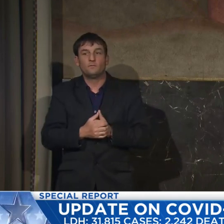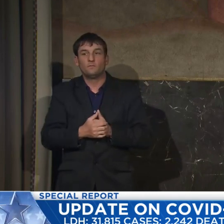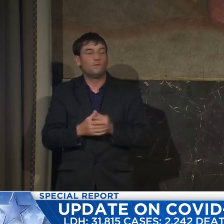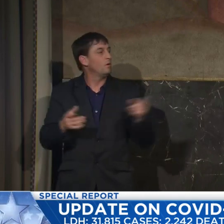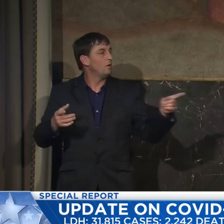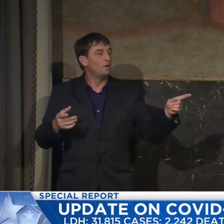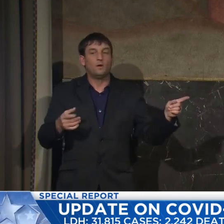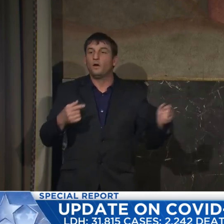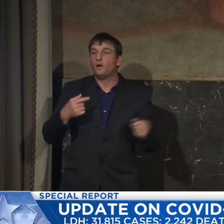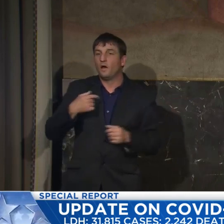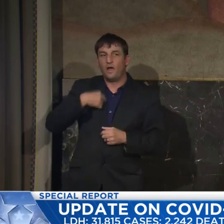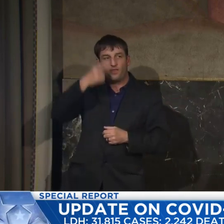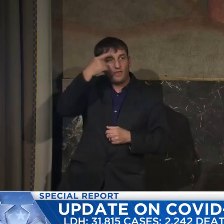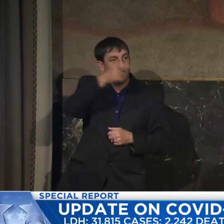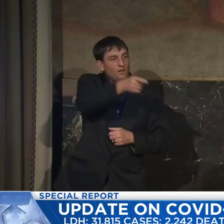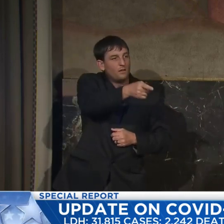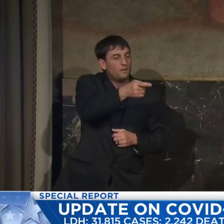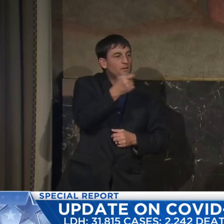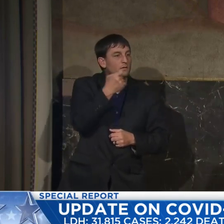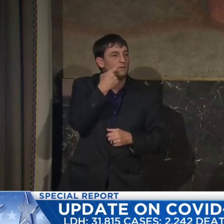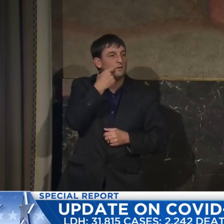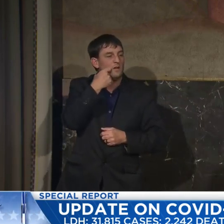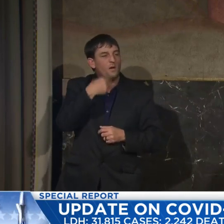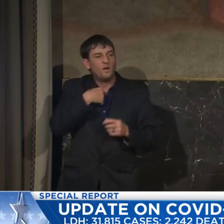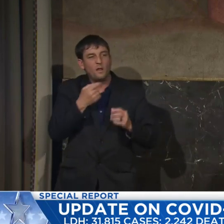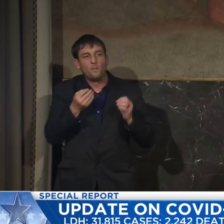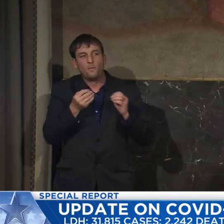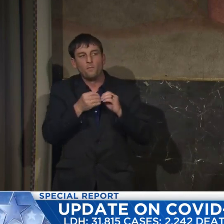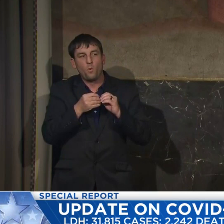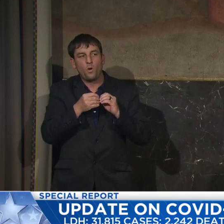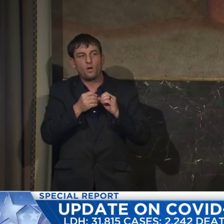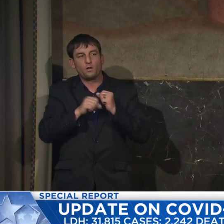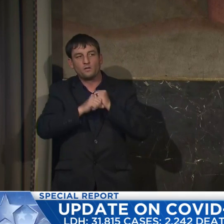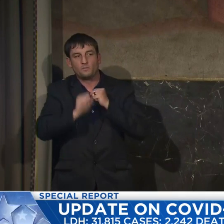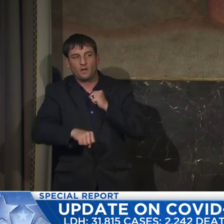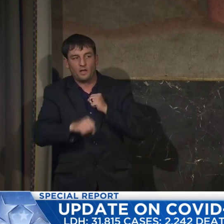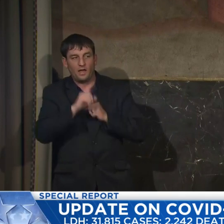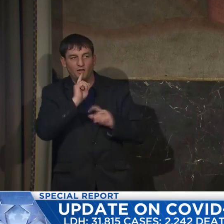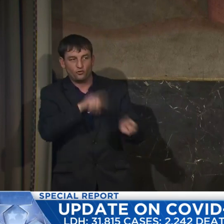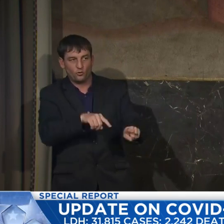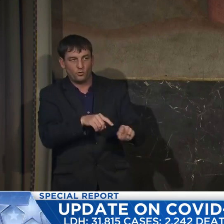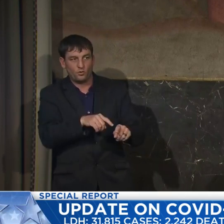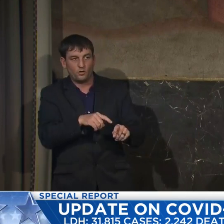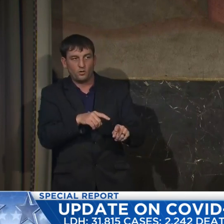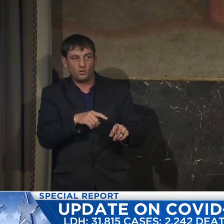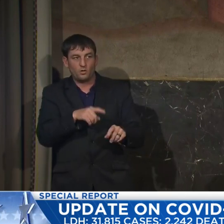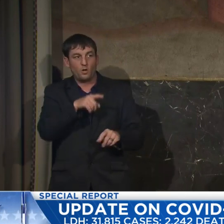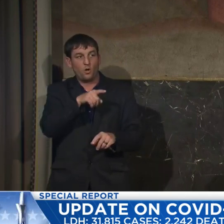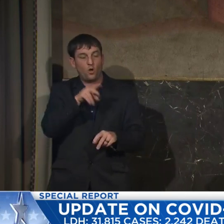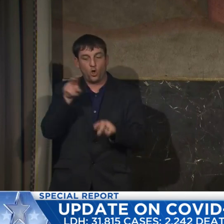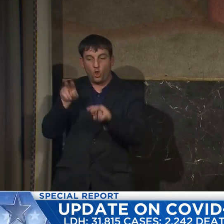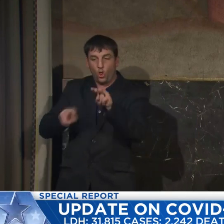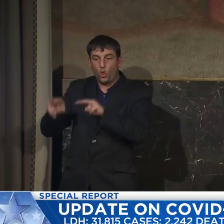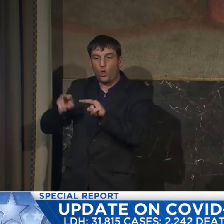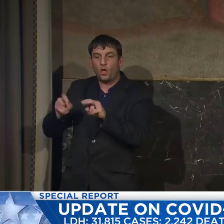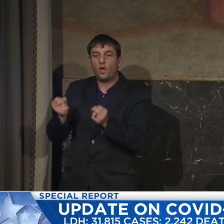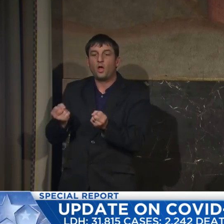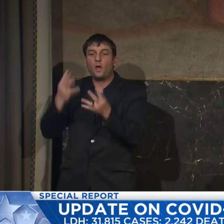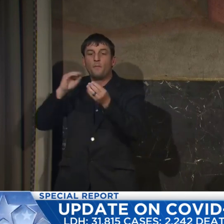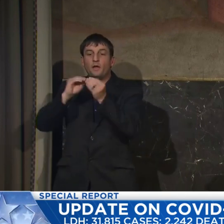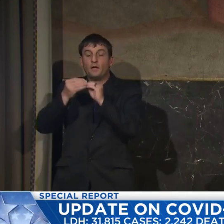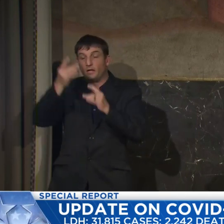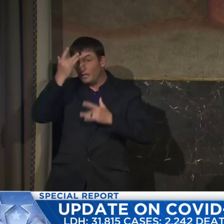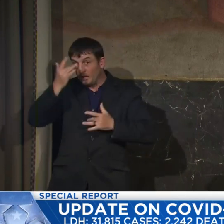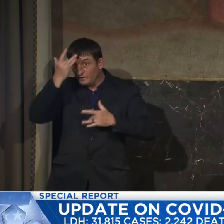everybody? And I think, Melinda, to further answer your question, it is possible when you look at the cases that are